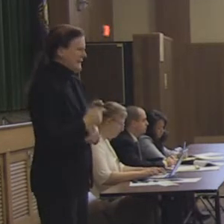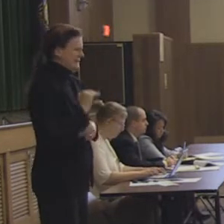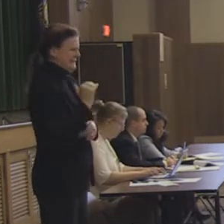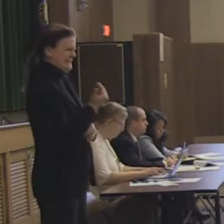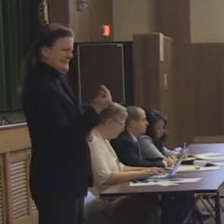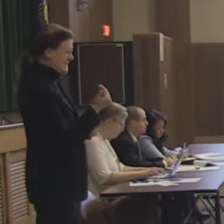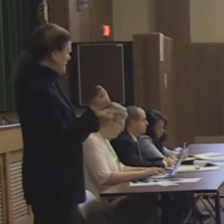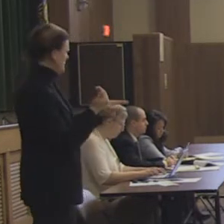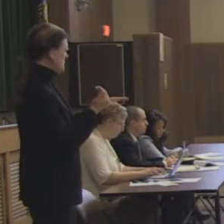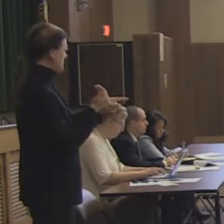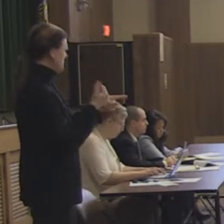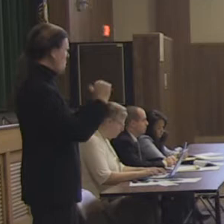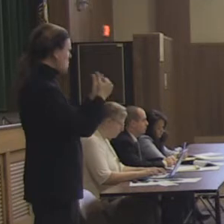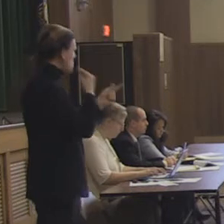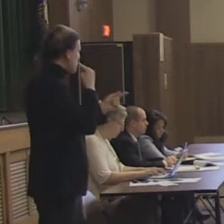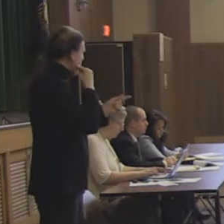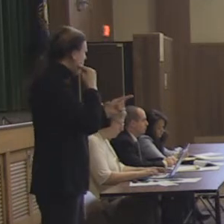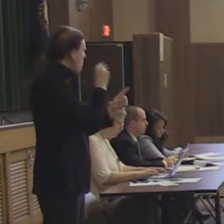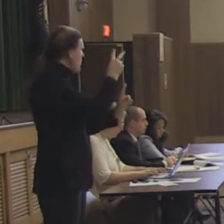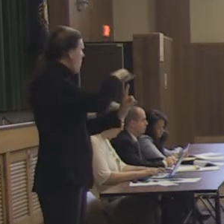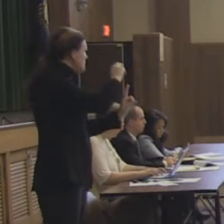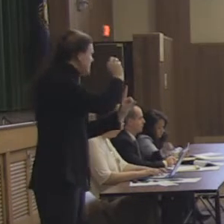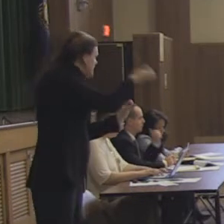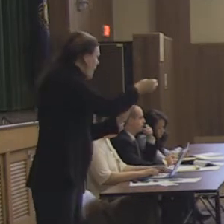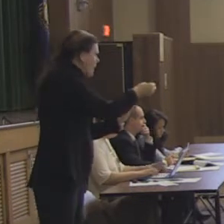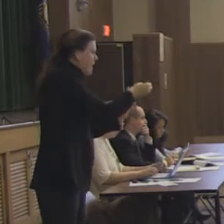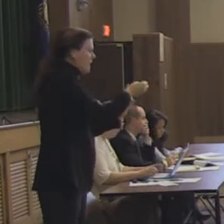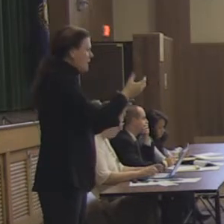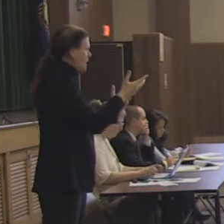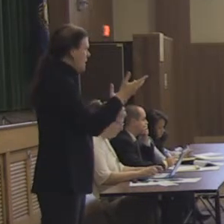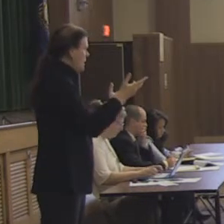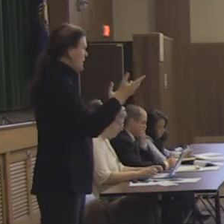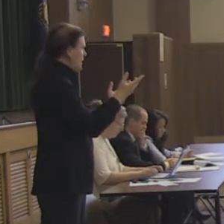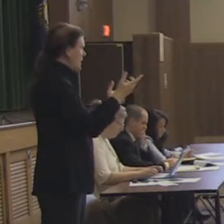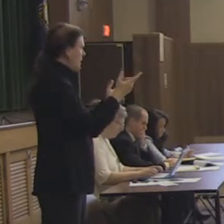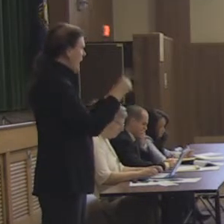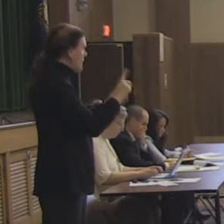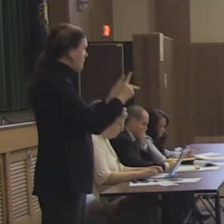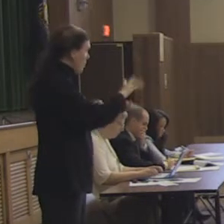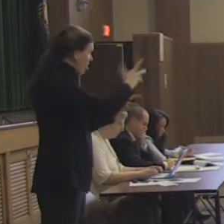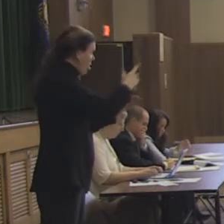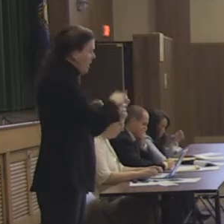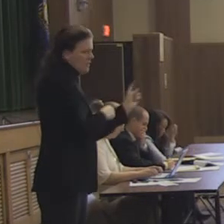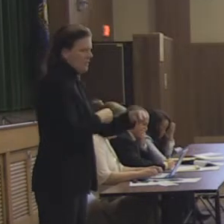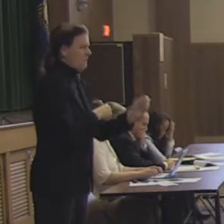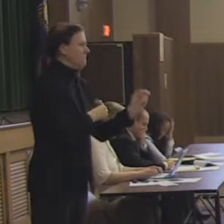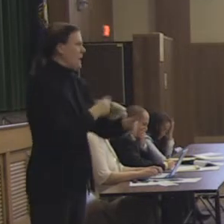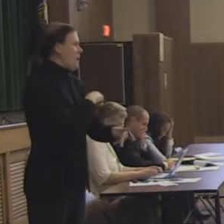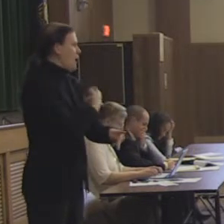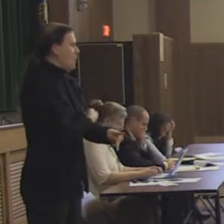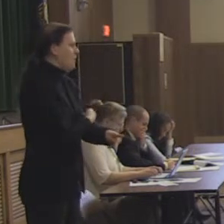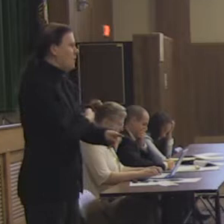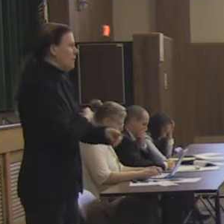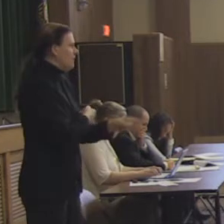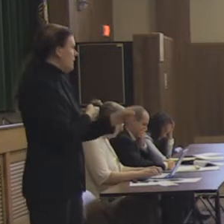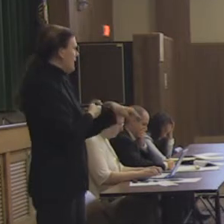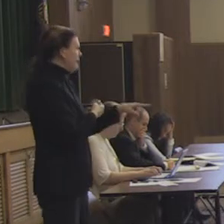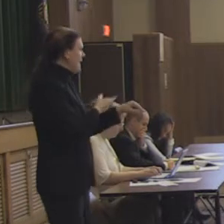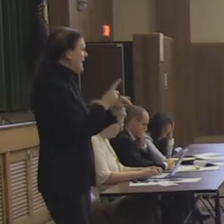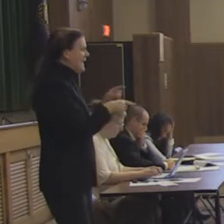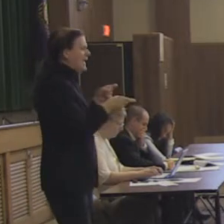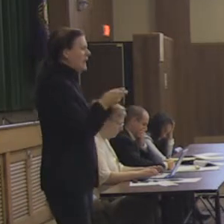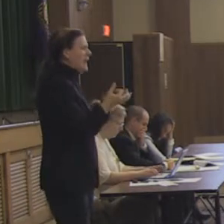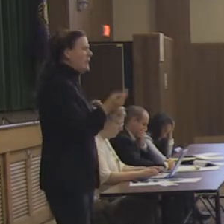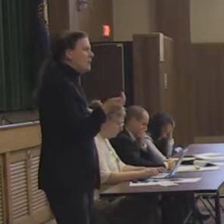appropriate oversight and regulation within these group homes. These group home facilities don't appear to be able to